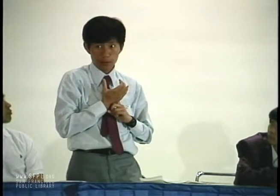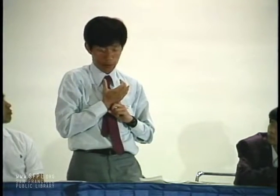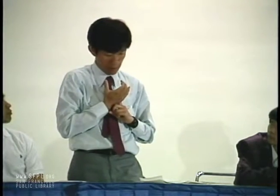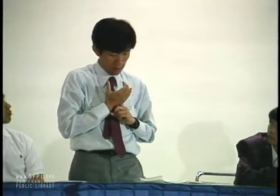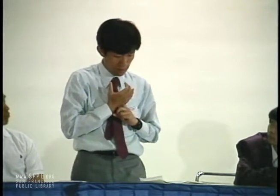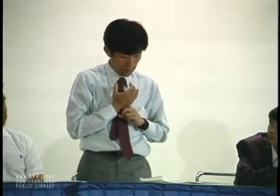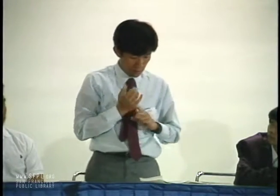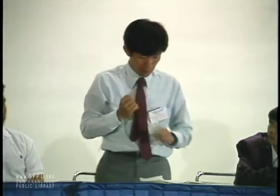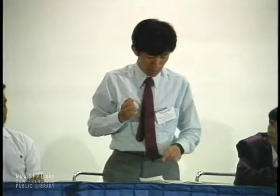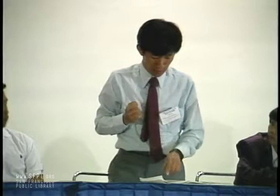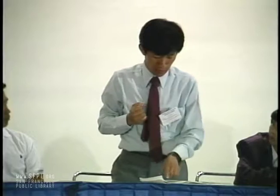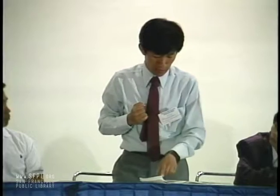about deaf culture.